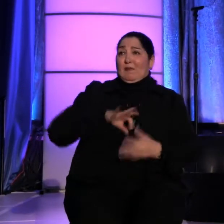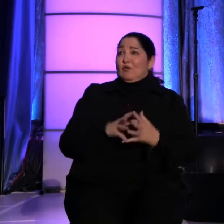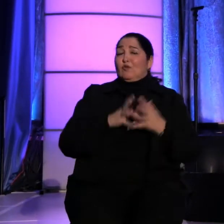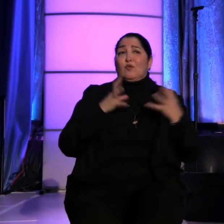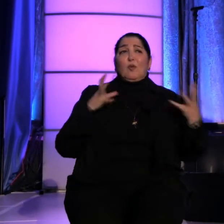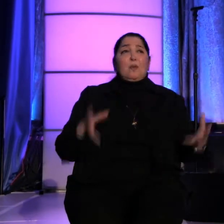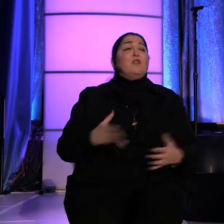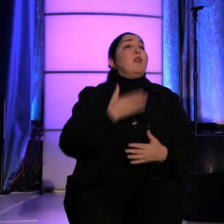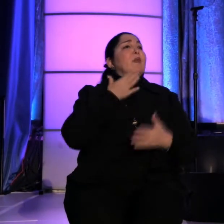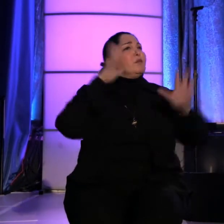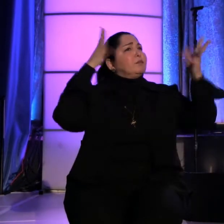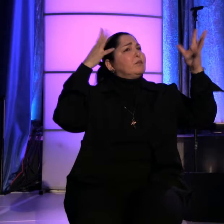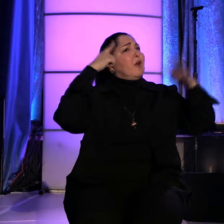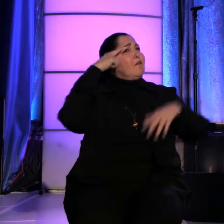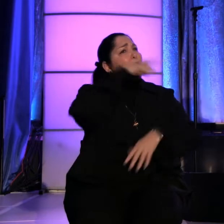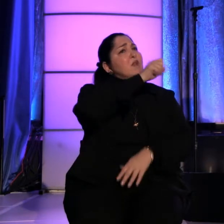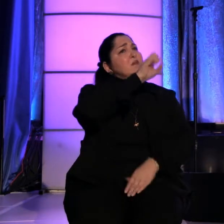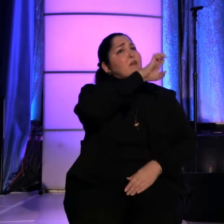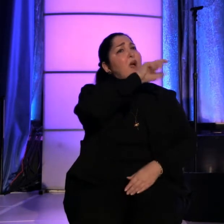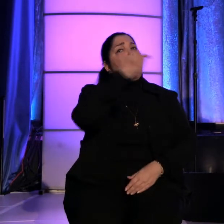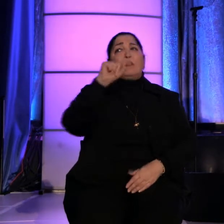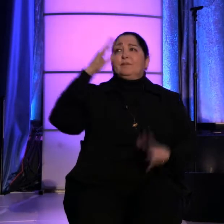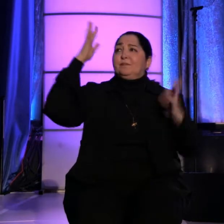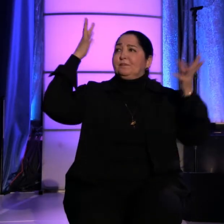at APAP. So can I have a round of applause for Scott?